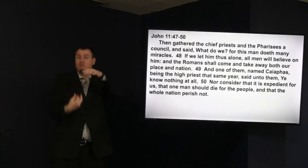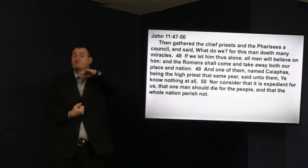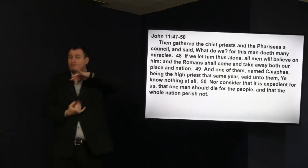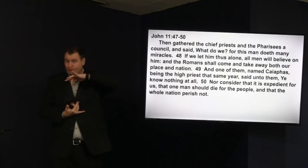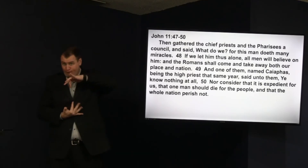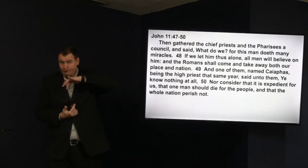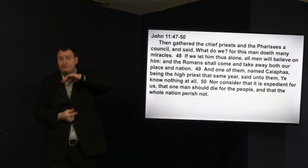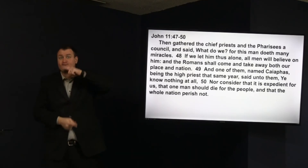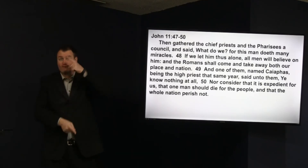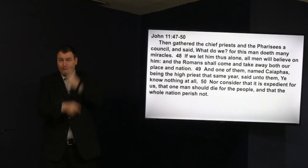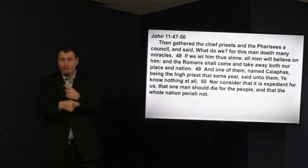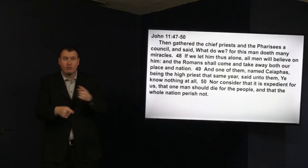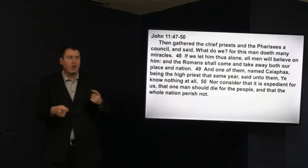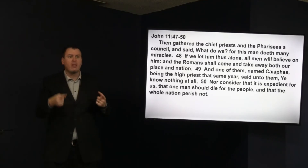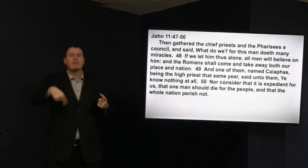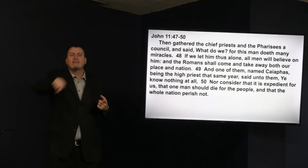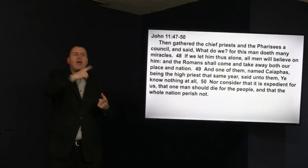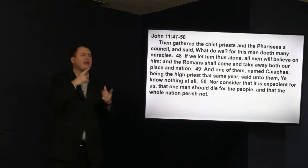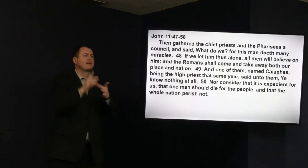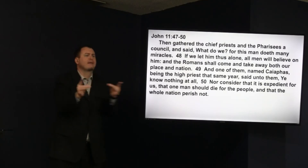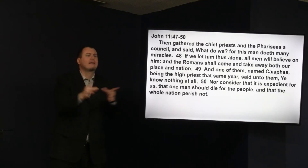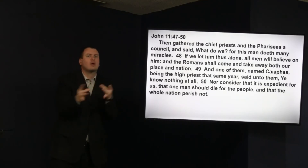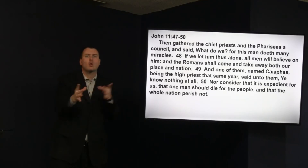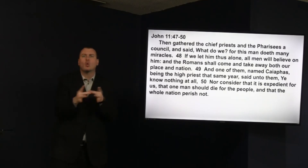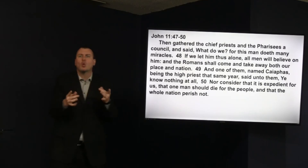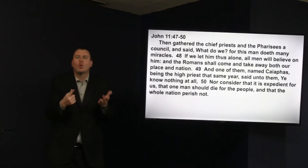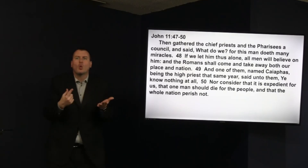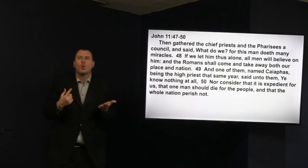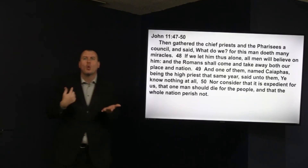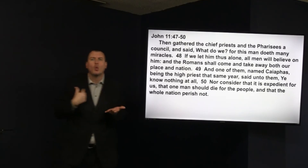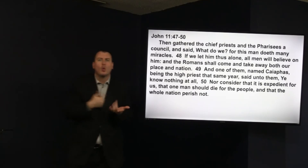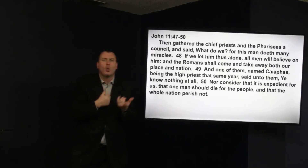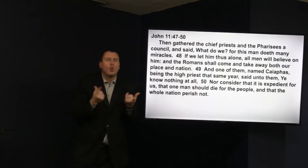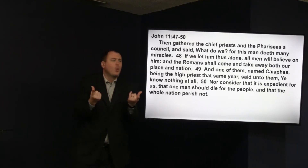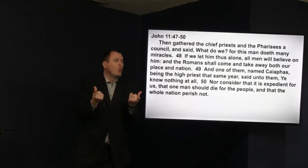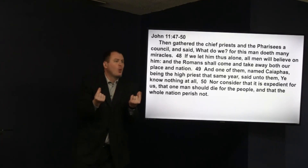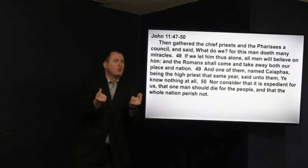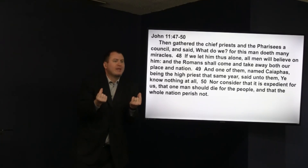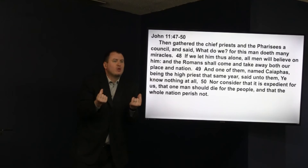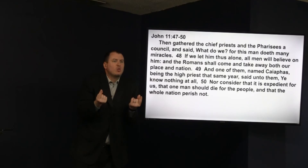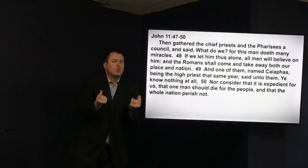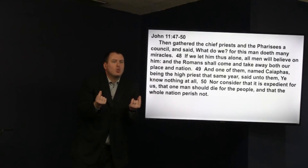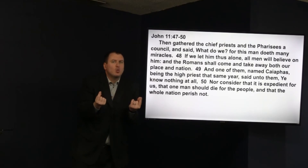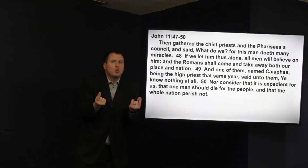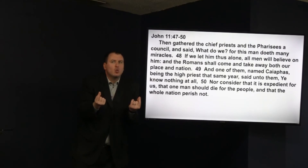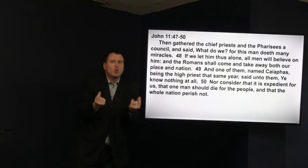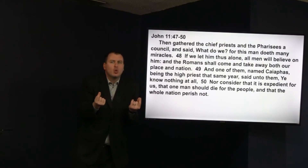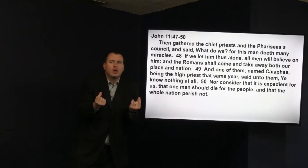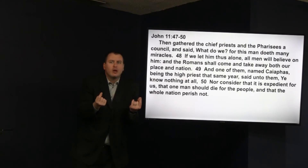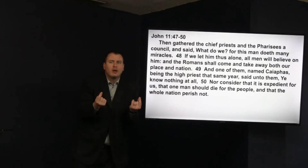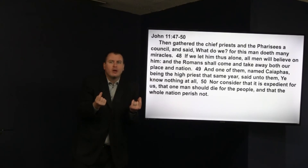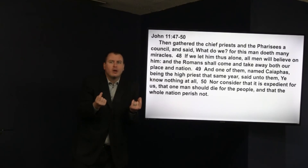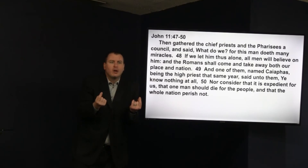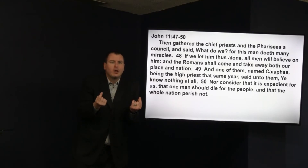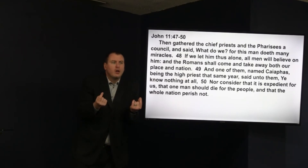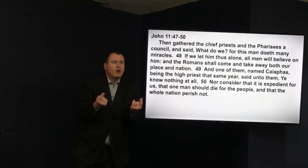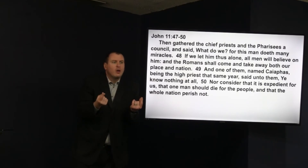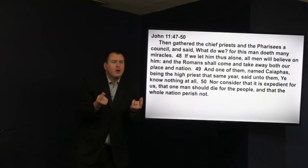and had a debate, a council, a meeting, and they were upset. They were like, what are we going to